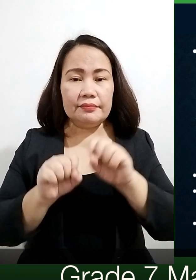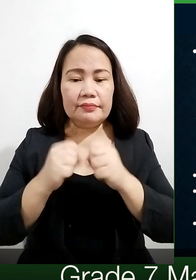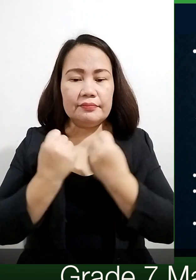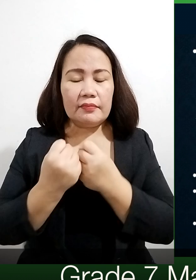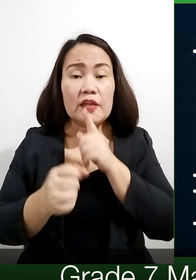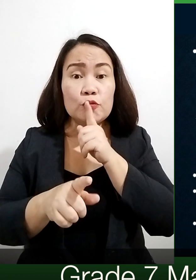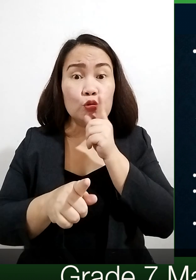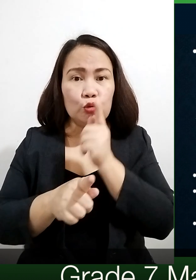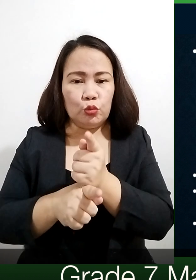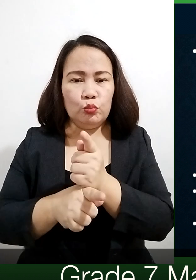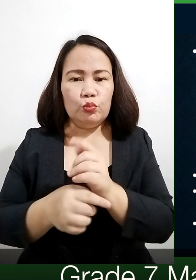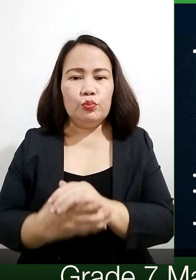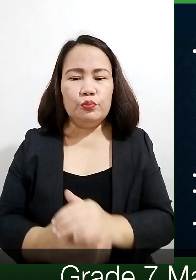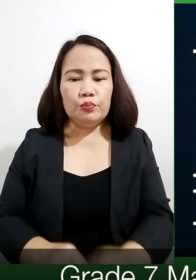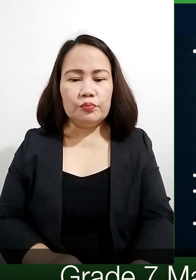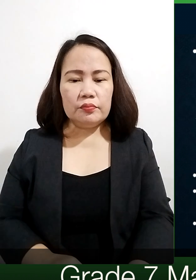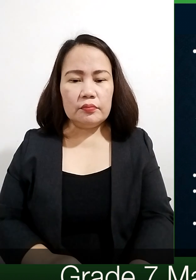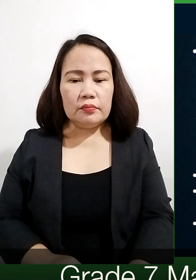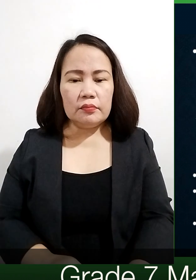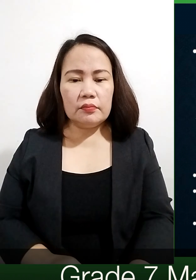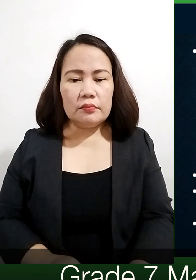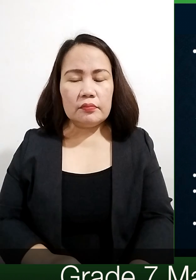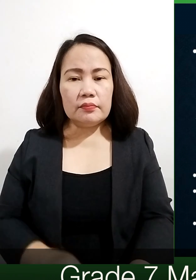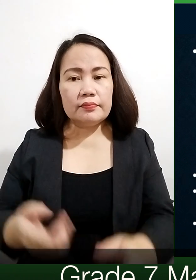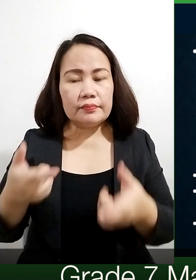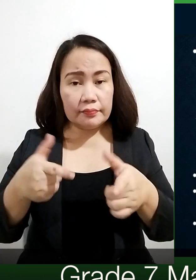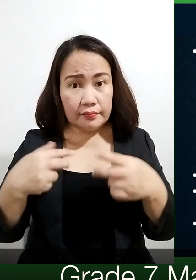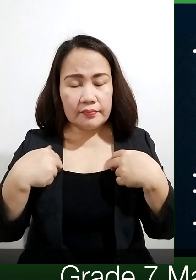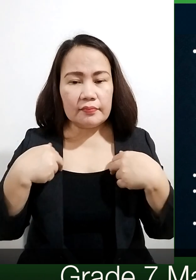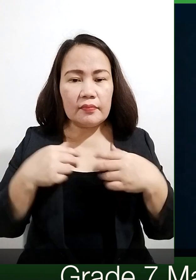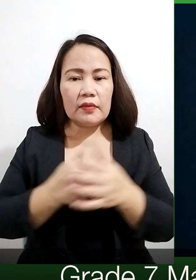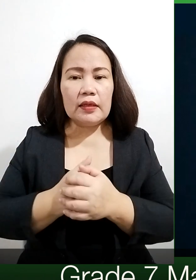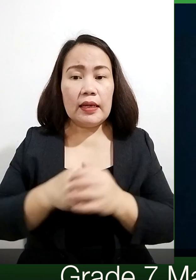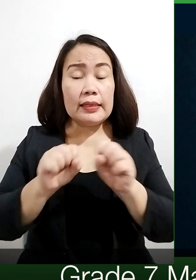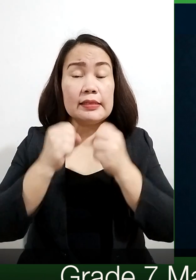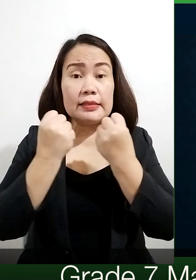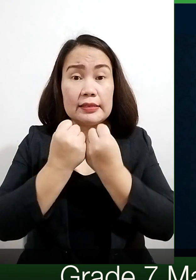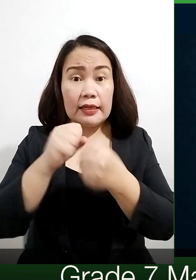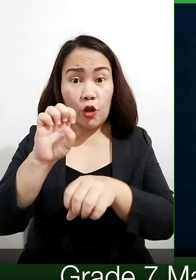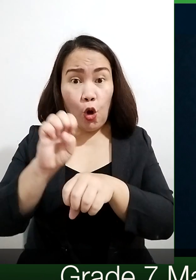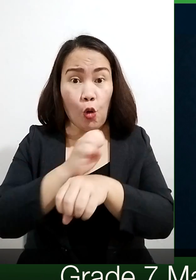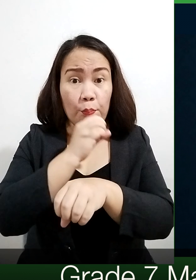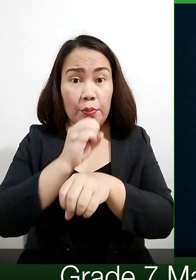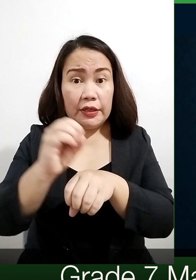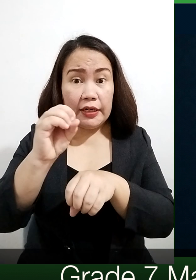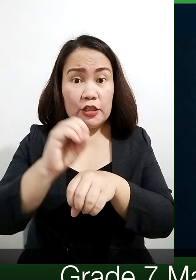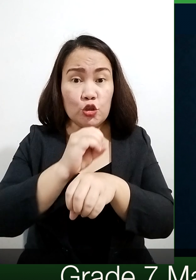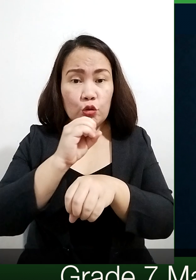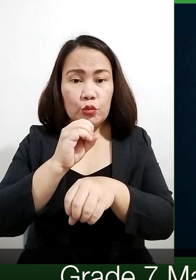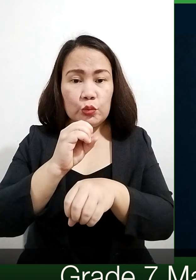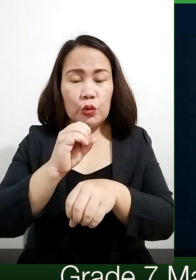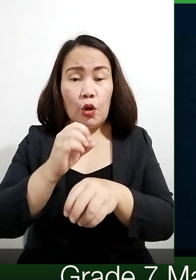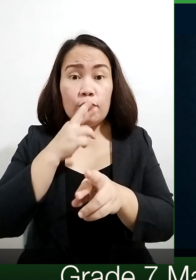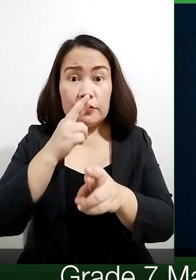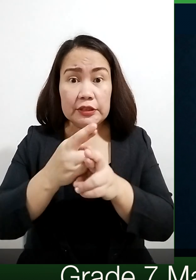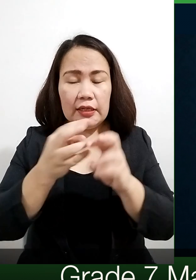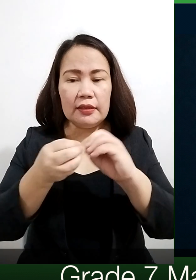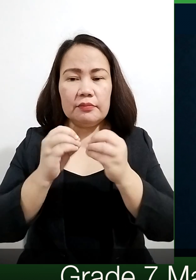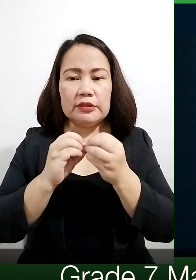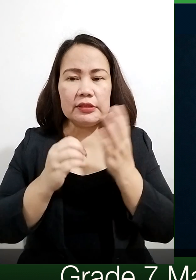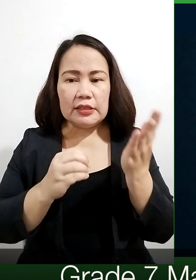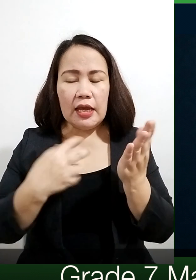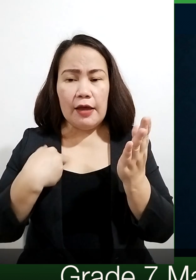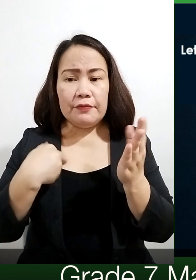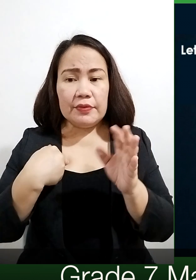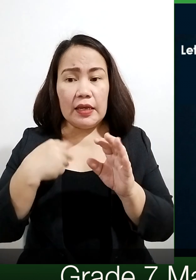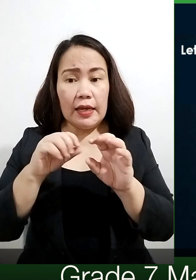set. So, this is true. Okay. So, let's have set operations and set on